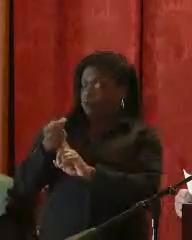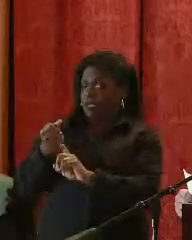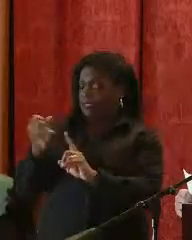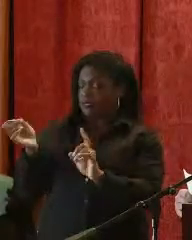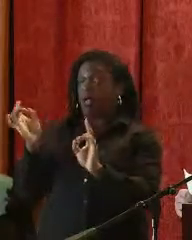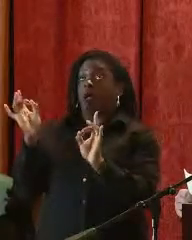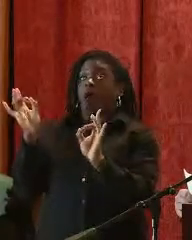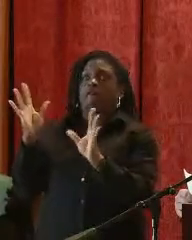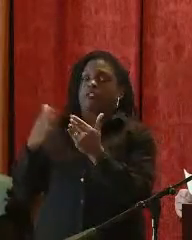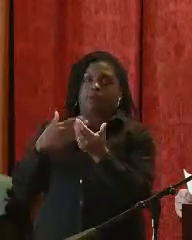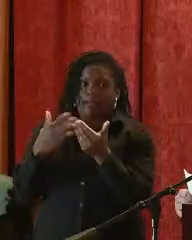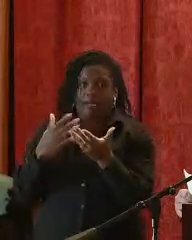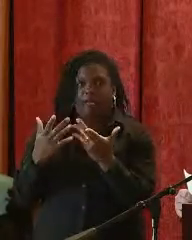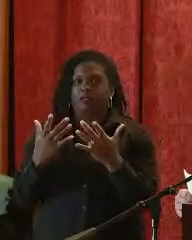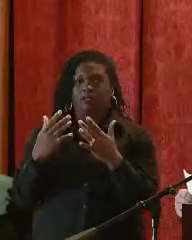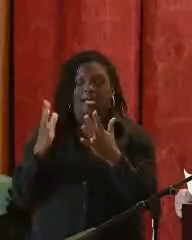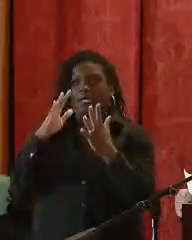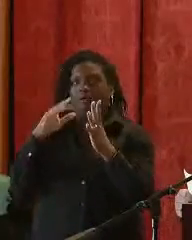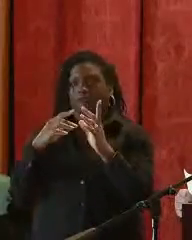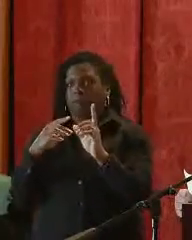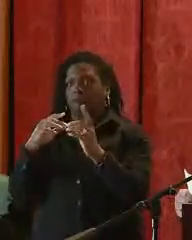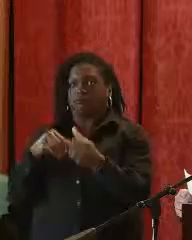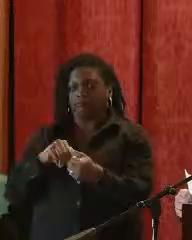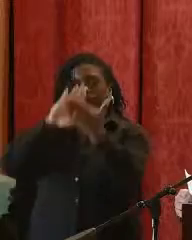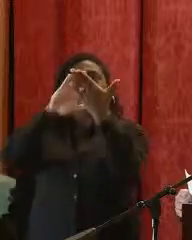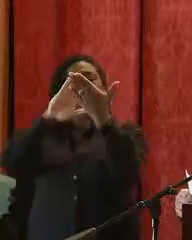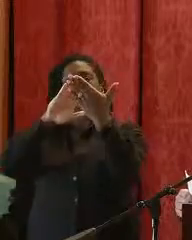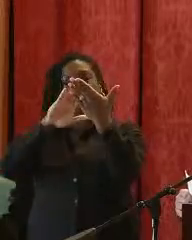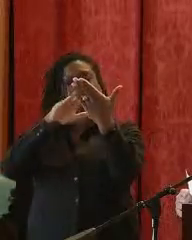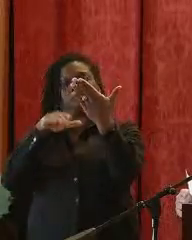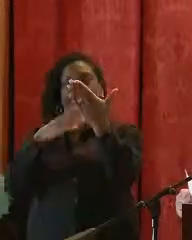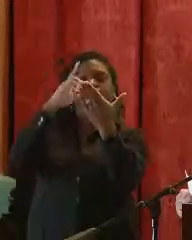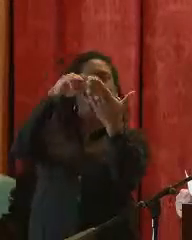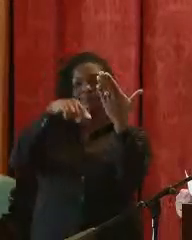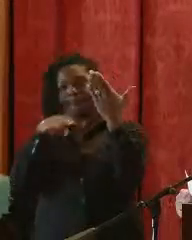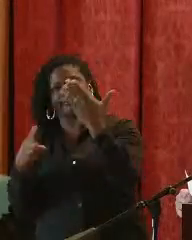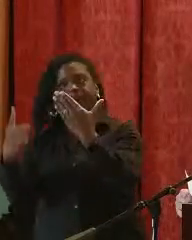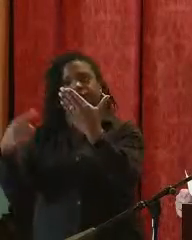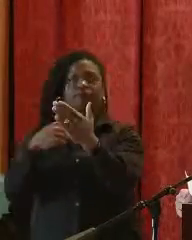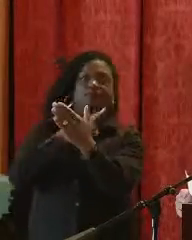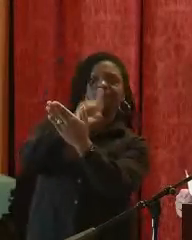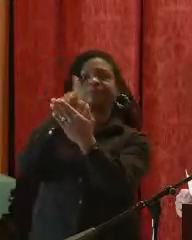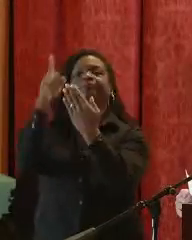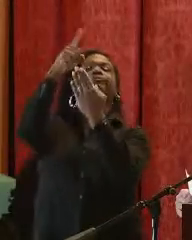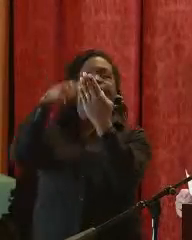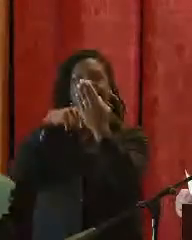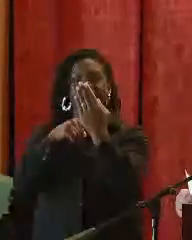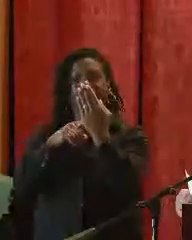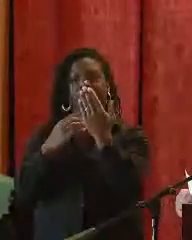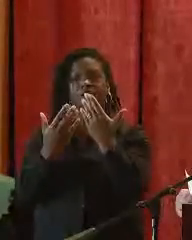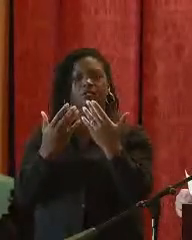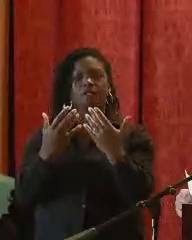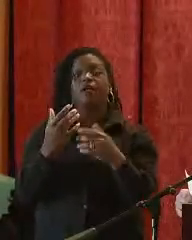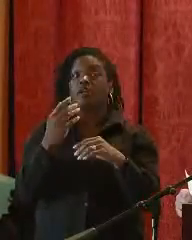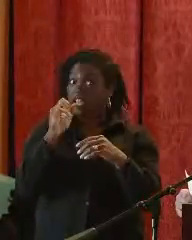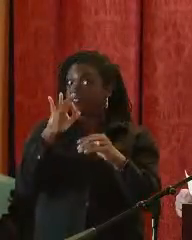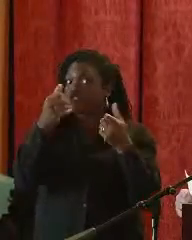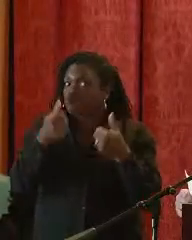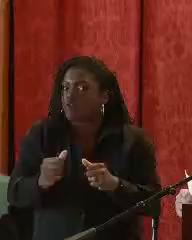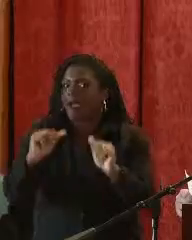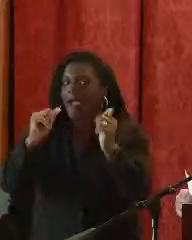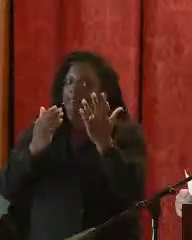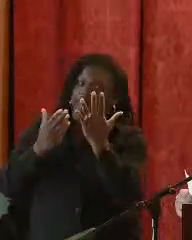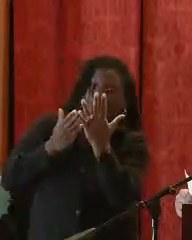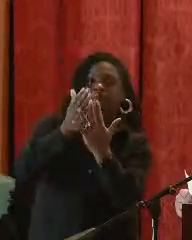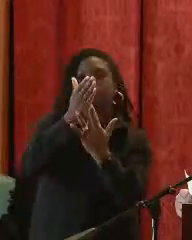go under it, go over it, do what you have to do to get past it, something good will almost always come out of that. And